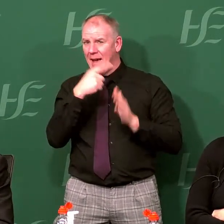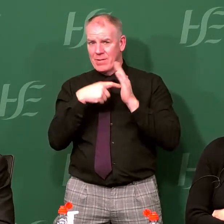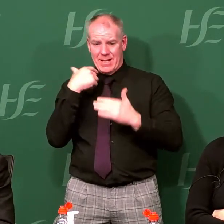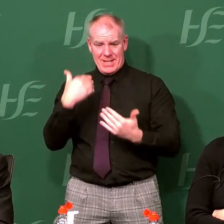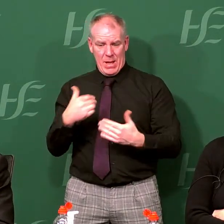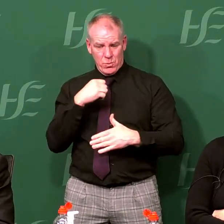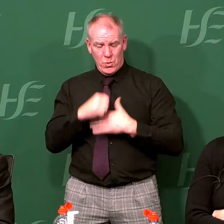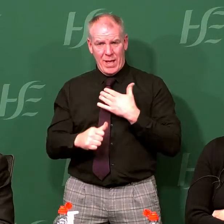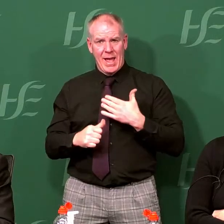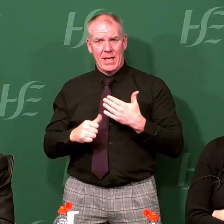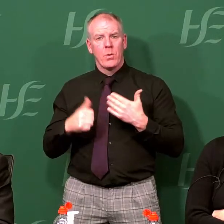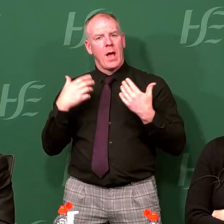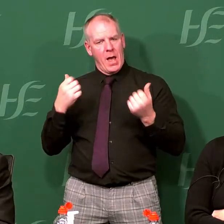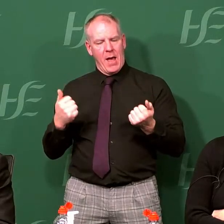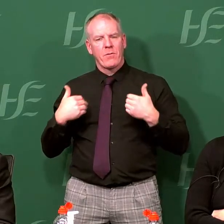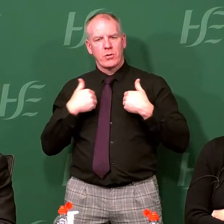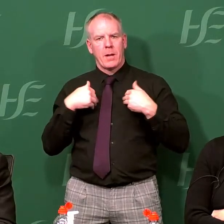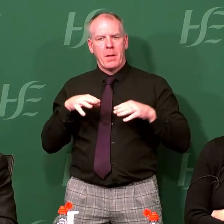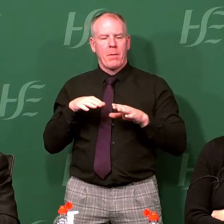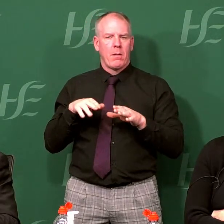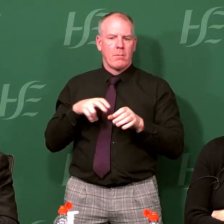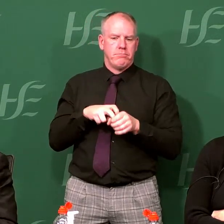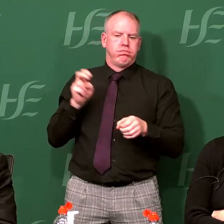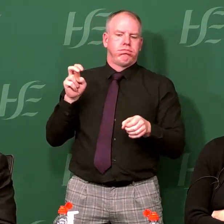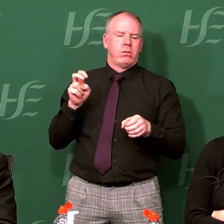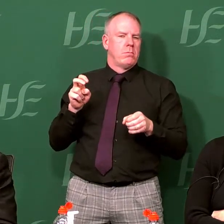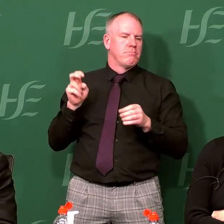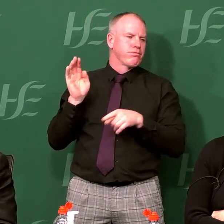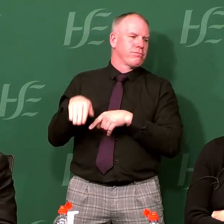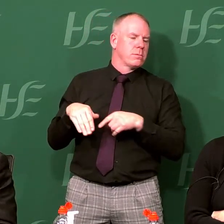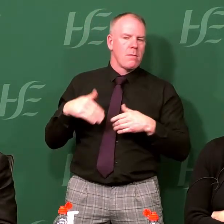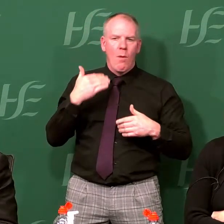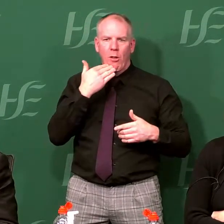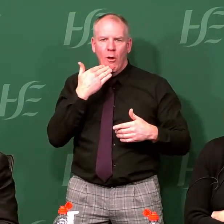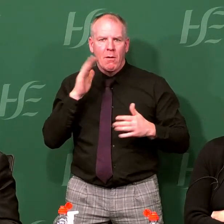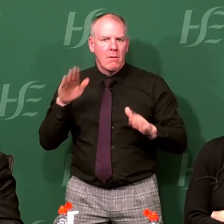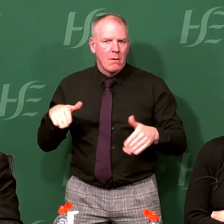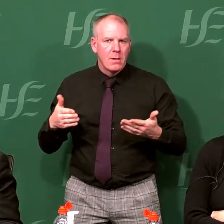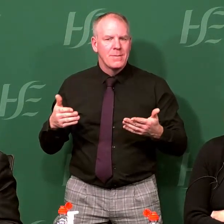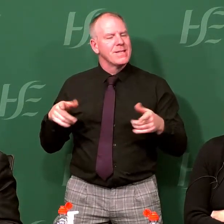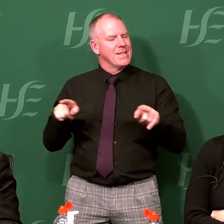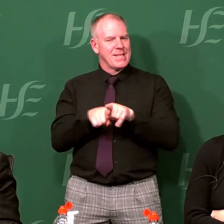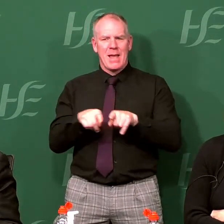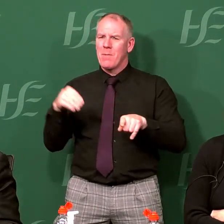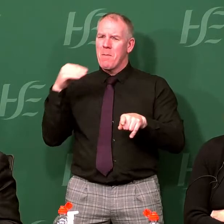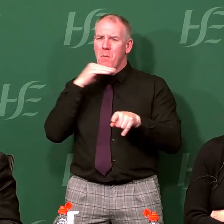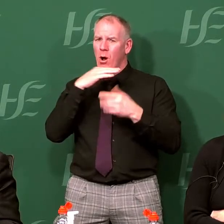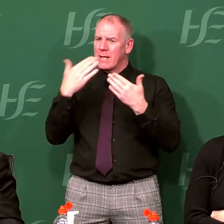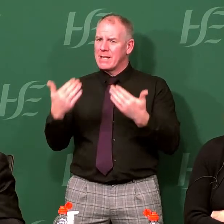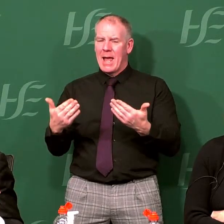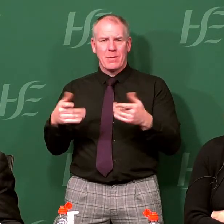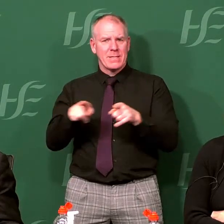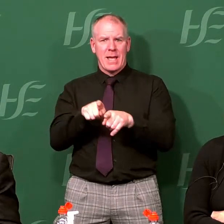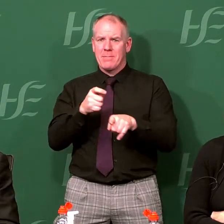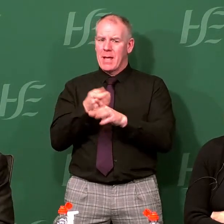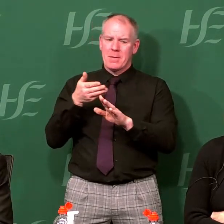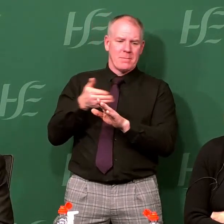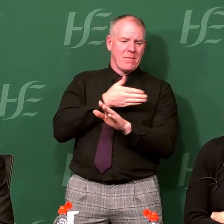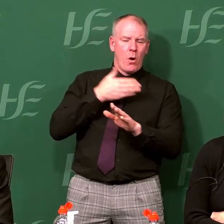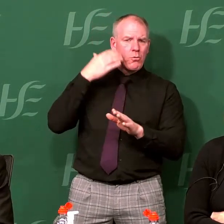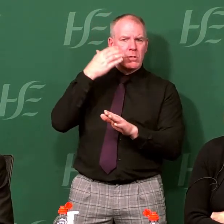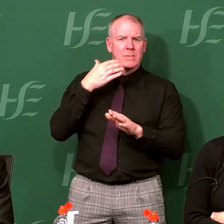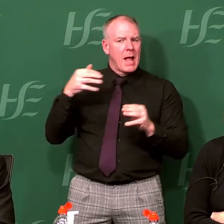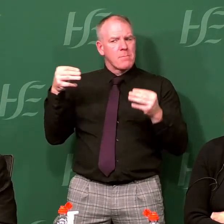And, we would have concern that people are dropping off. This is as important now as it was in the 4 days up to Christmas. And protection